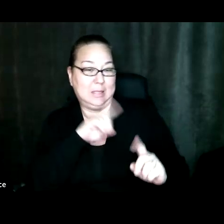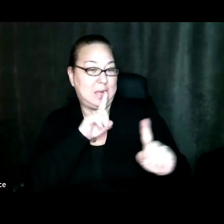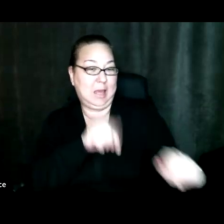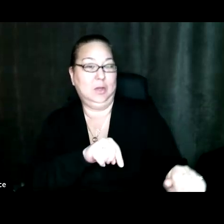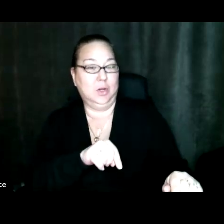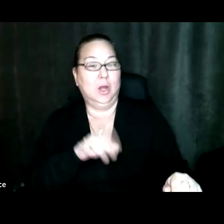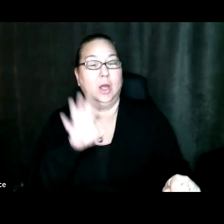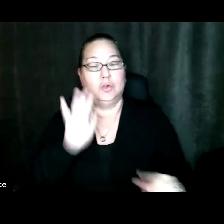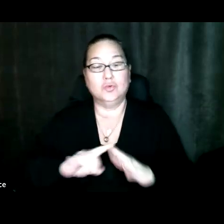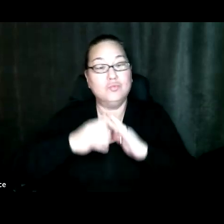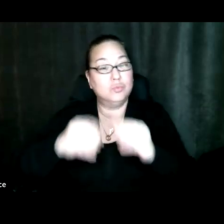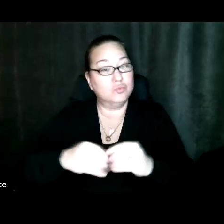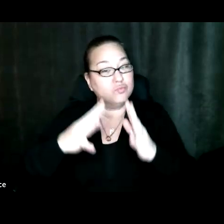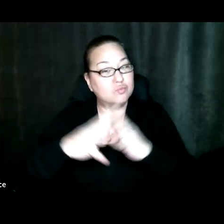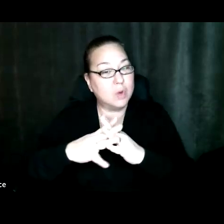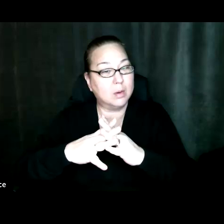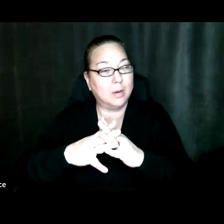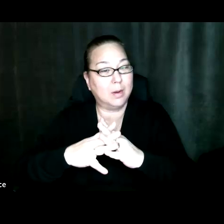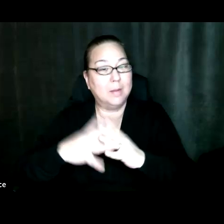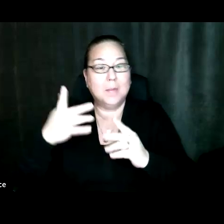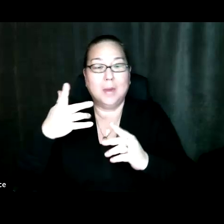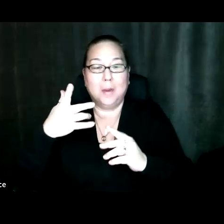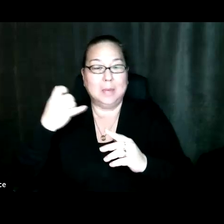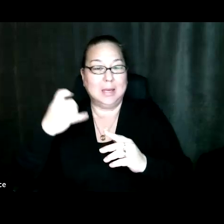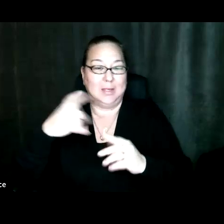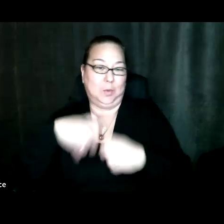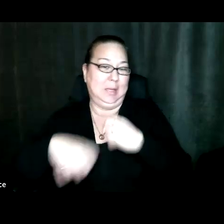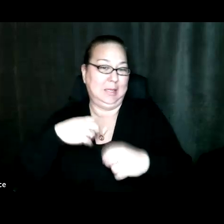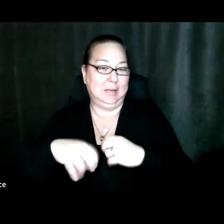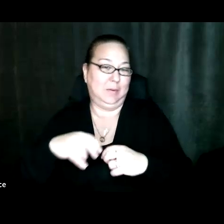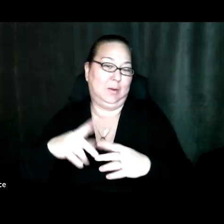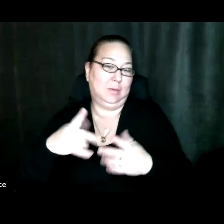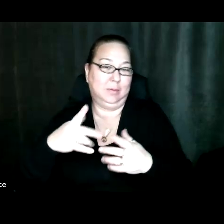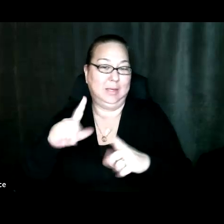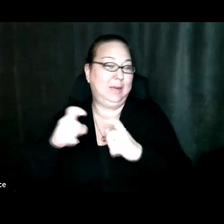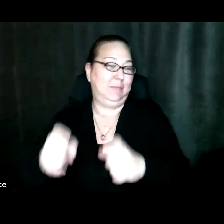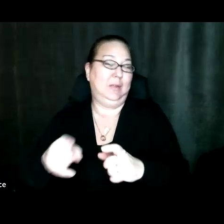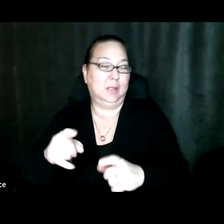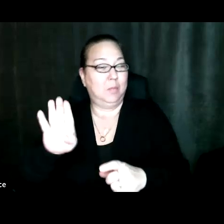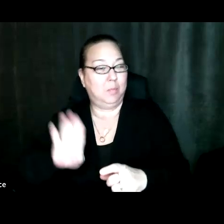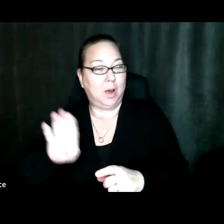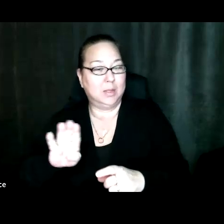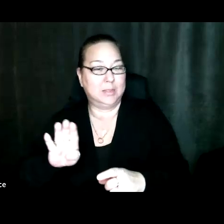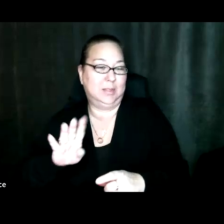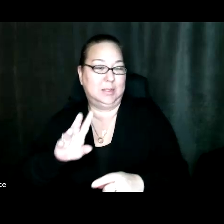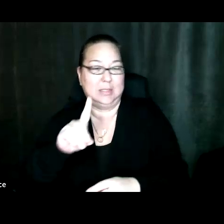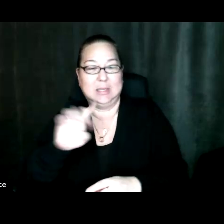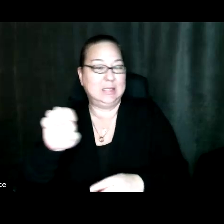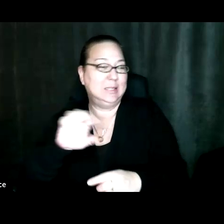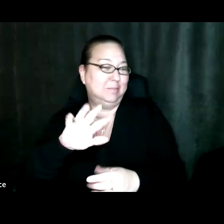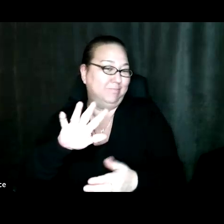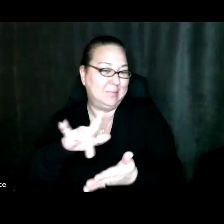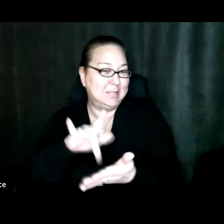across would be difficult given Boston is a decentralized department. I want to highlight that this is not the first time